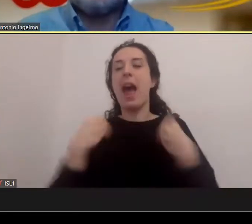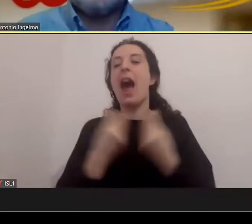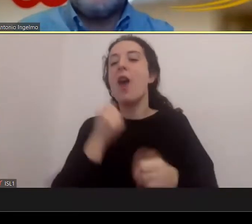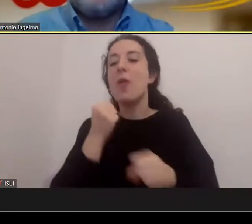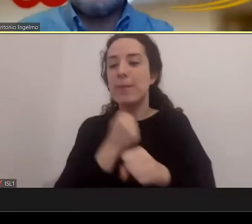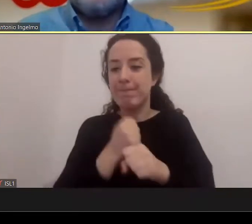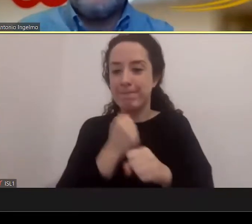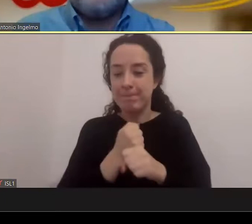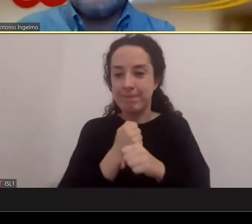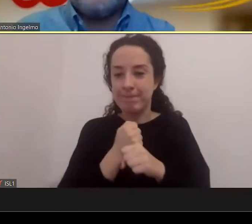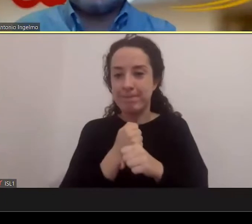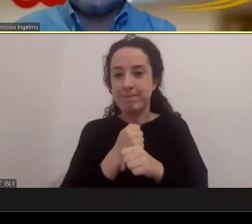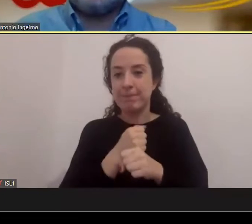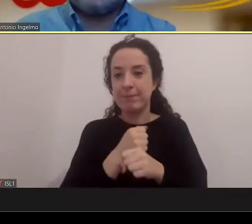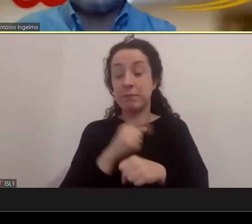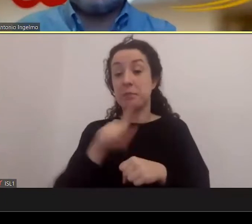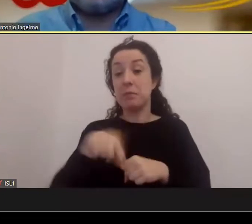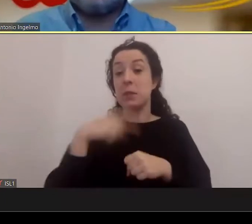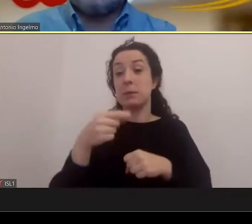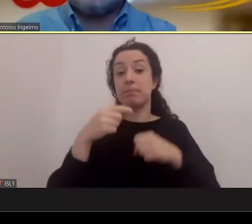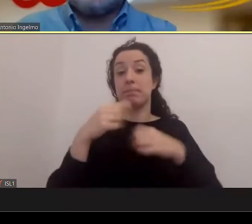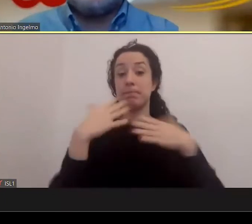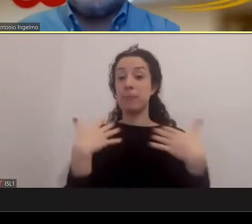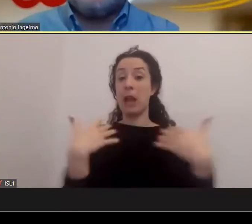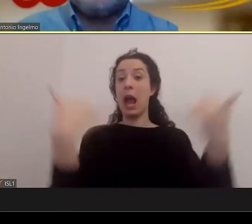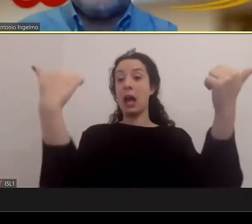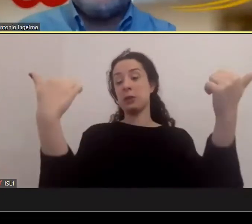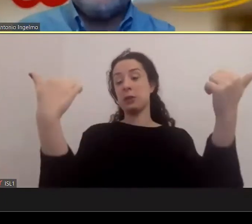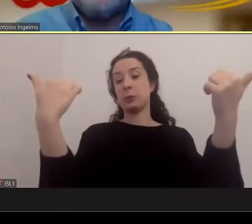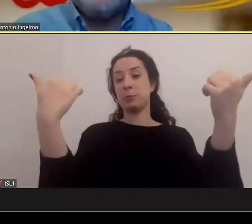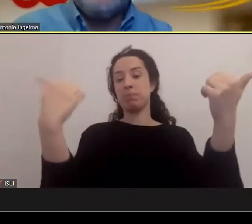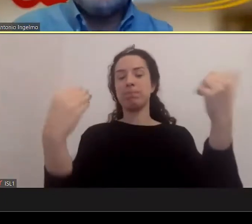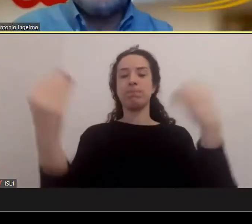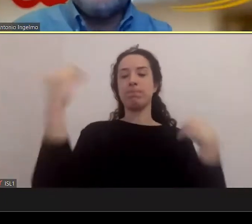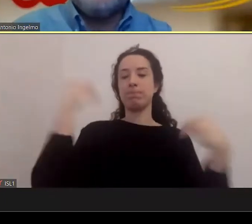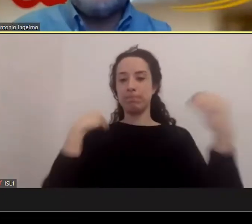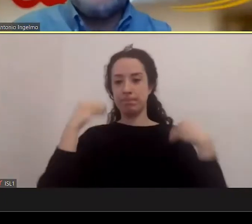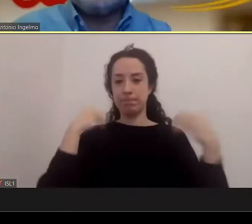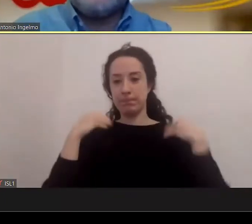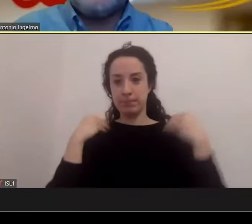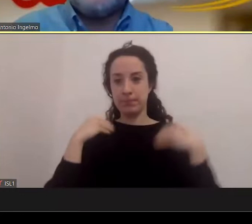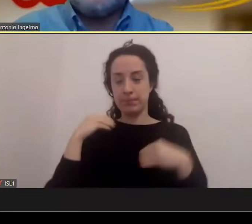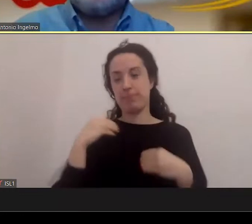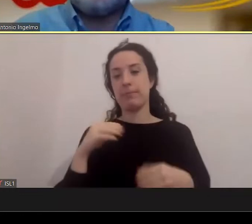questions the audience, to answer the audience questions. So